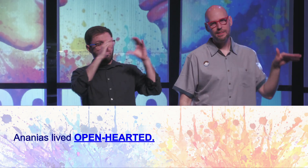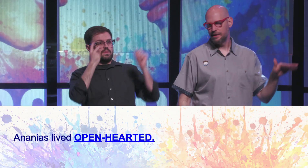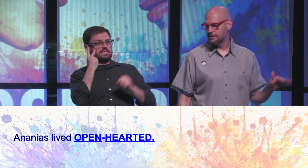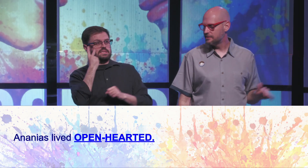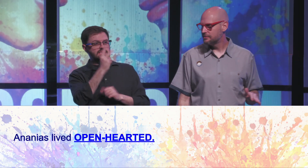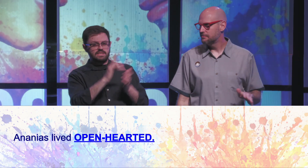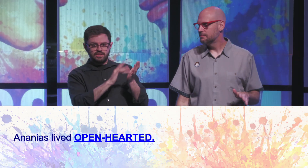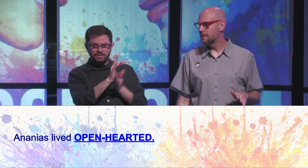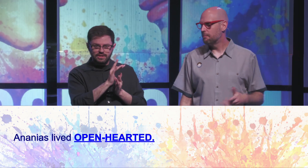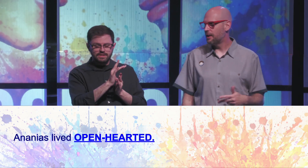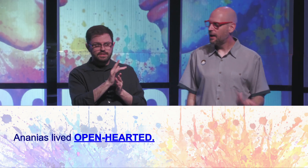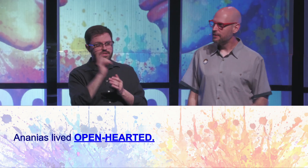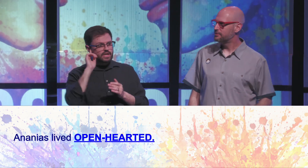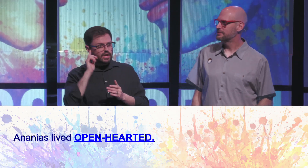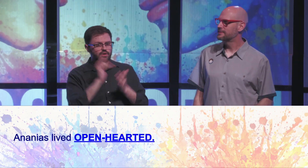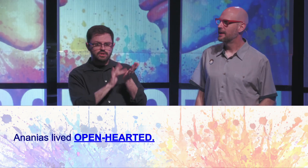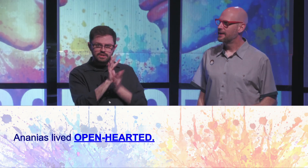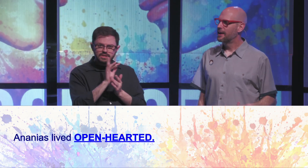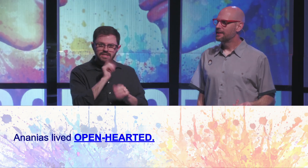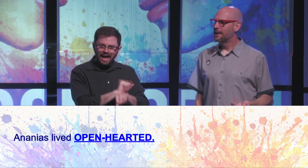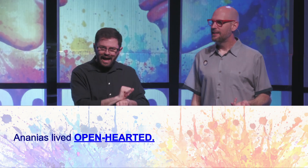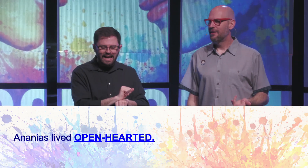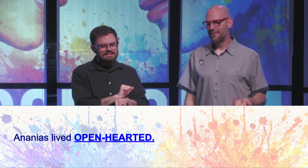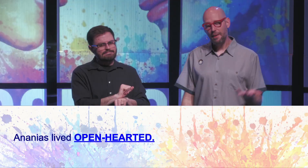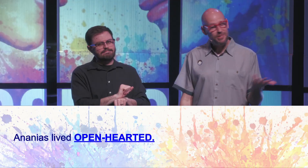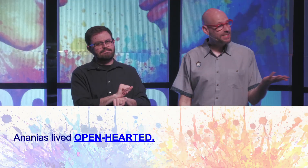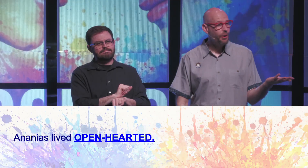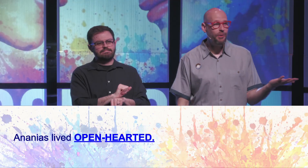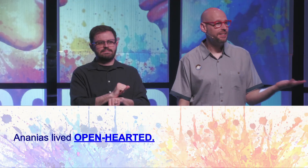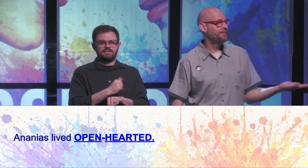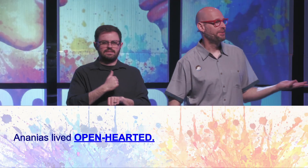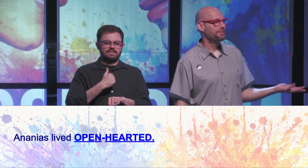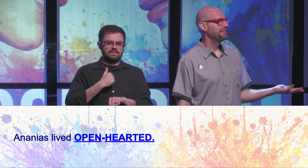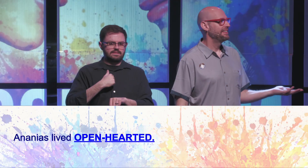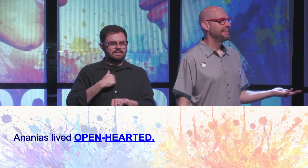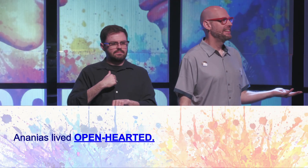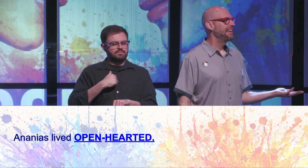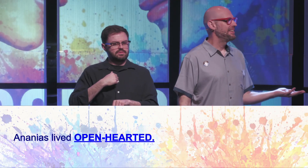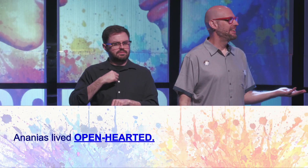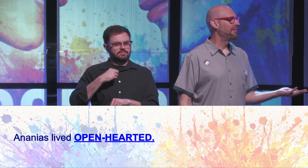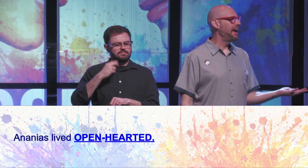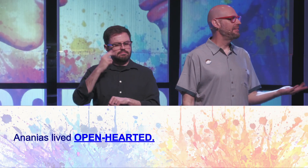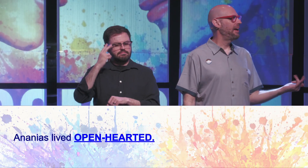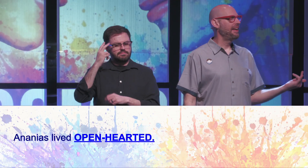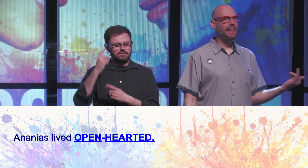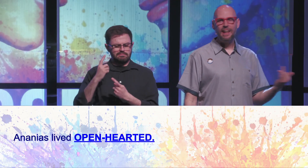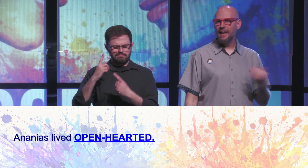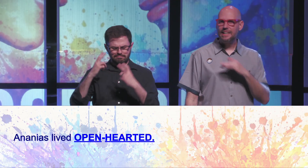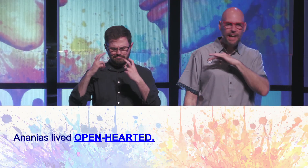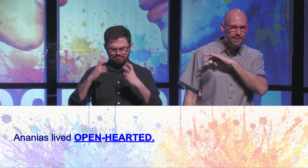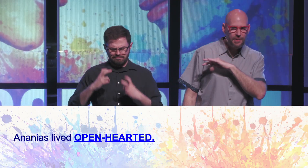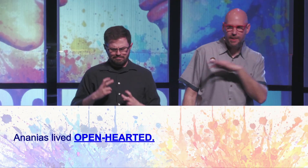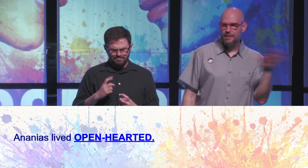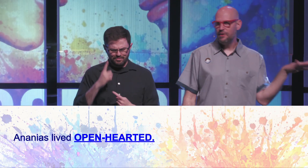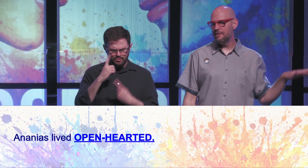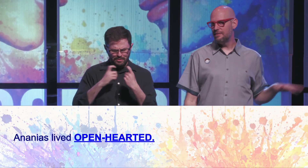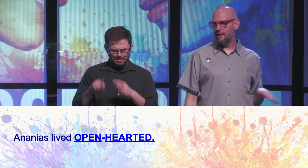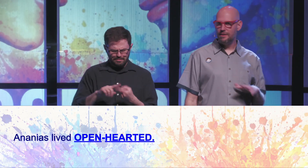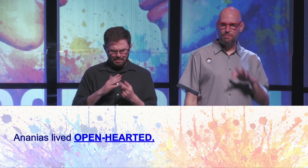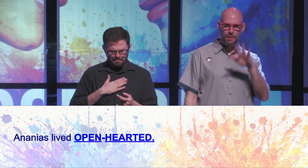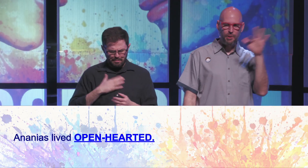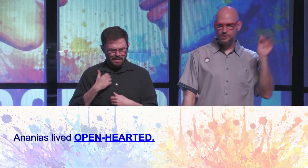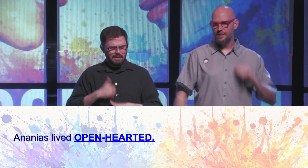lot of things in my life. I'm just going to. right? And I live